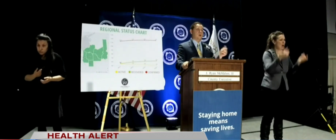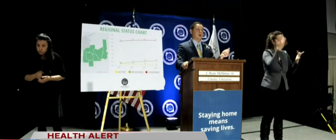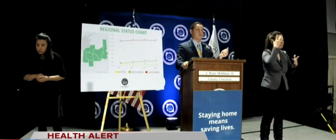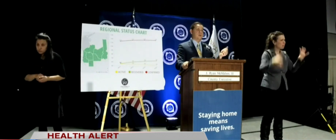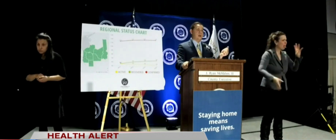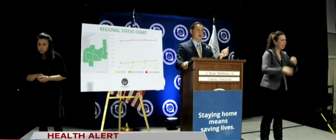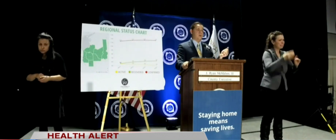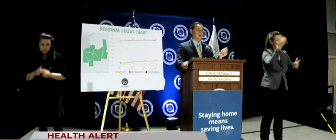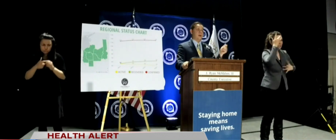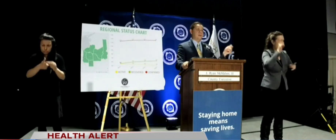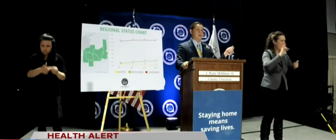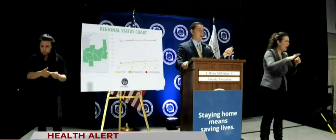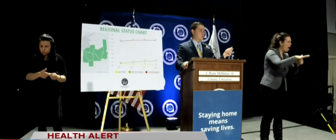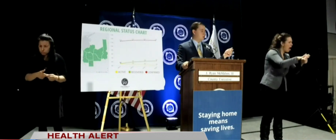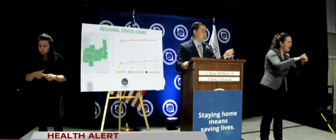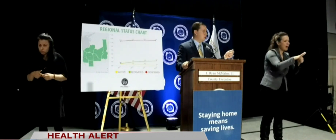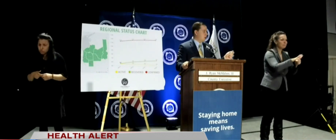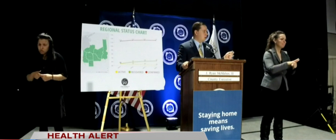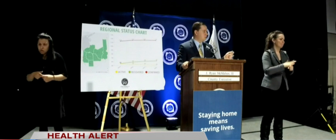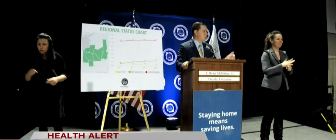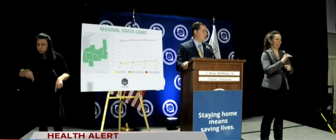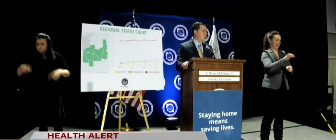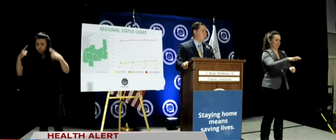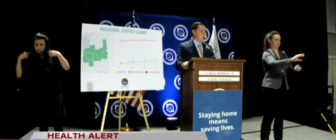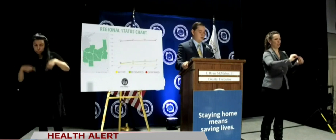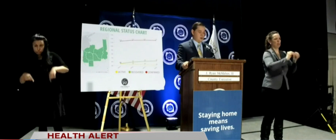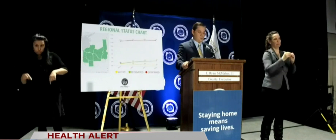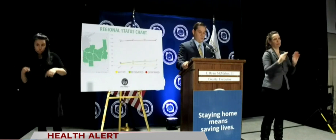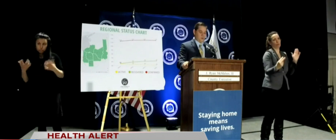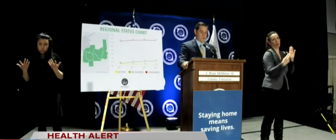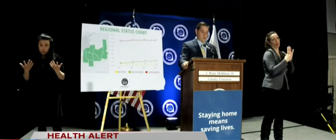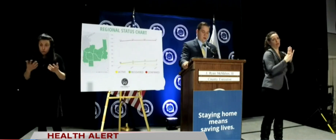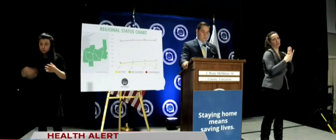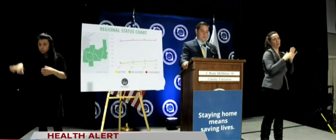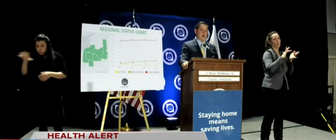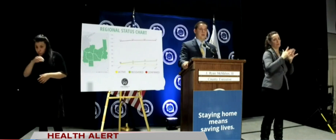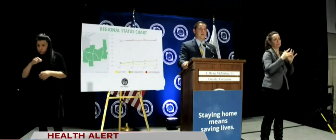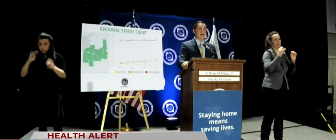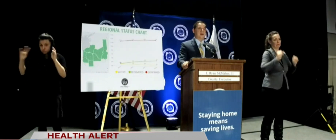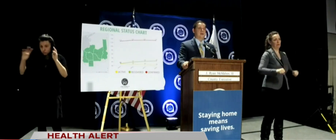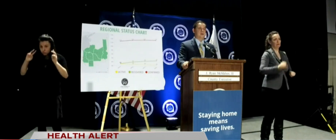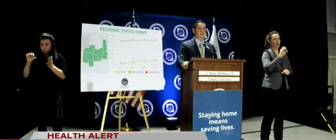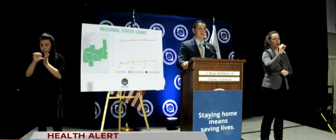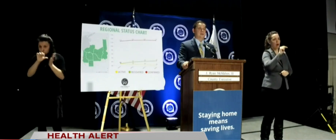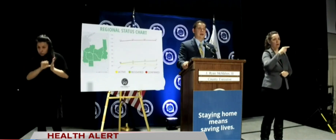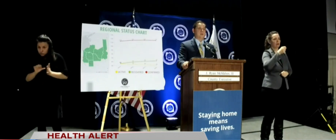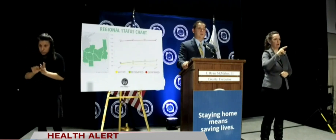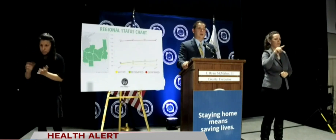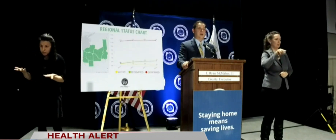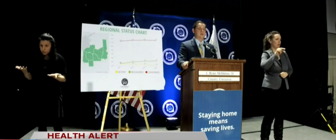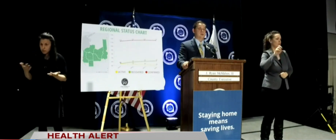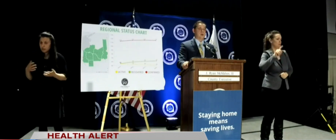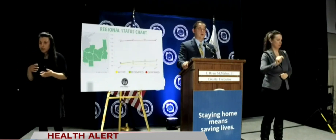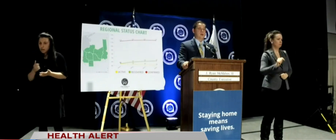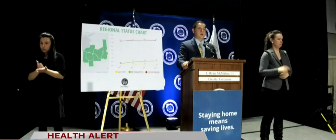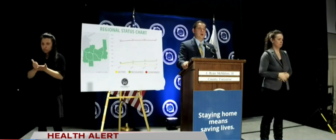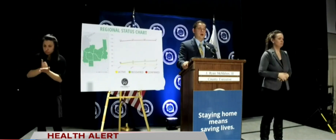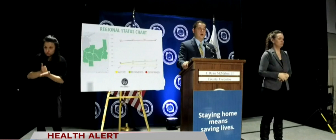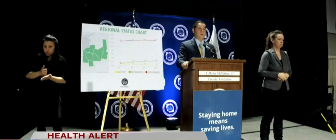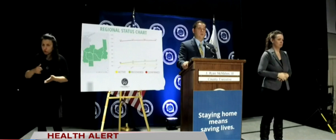to recoveries now by town. So we try to put together the data in the timing we can.